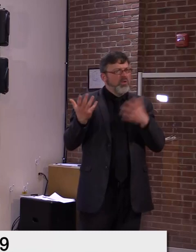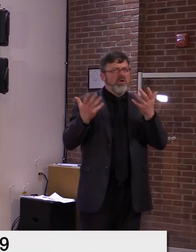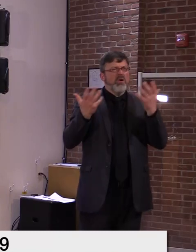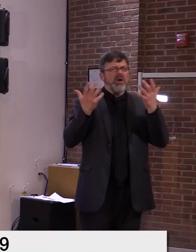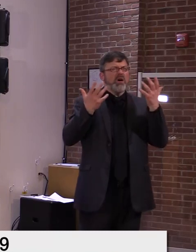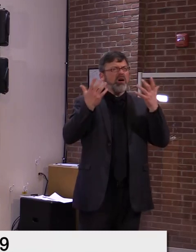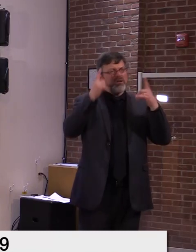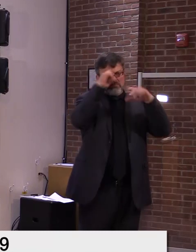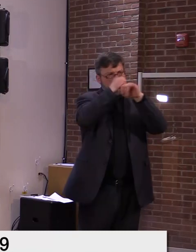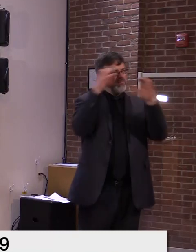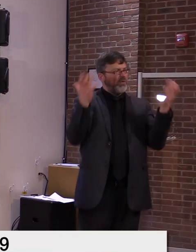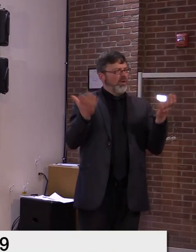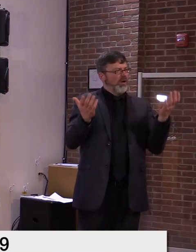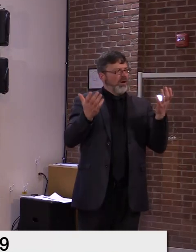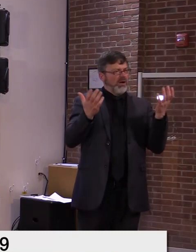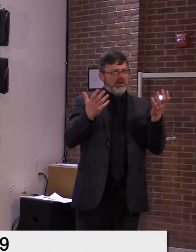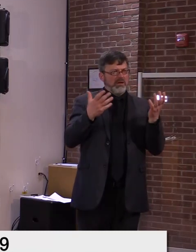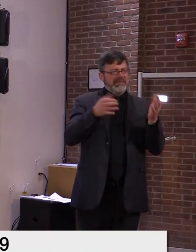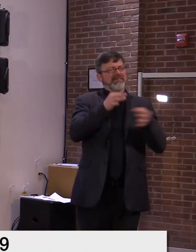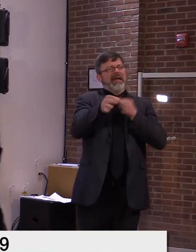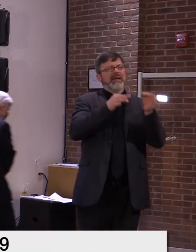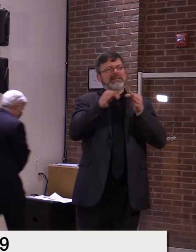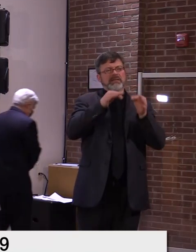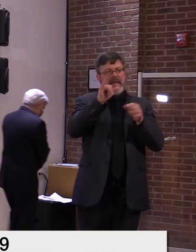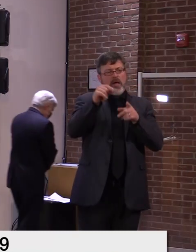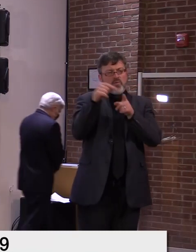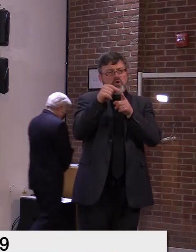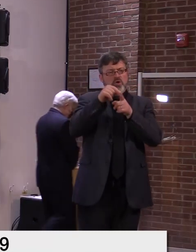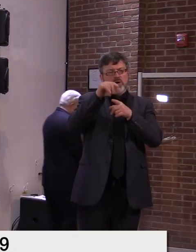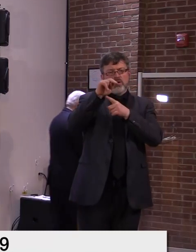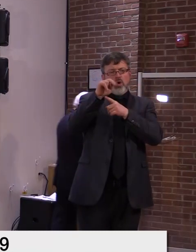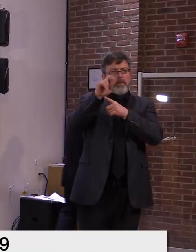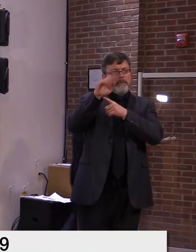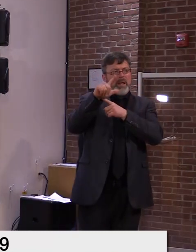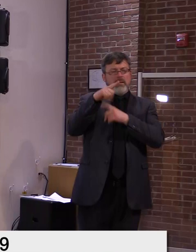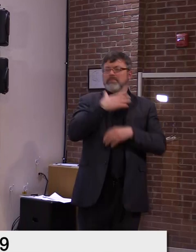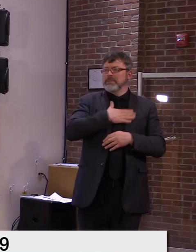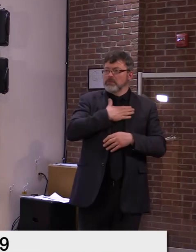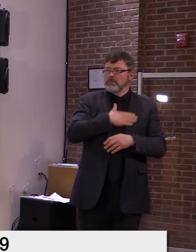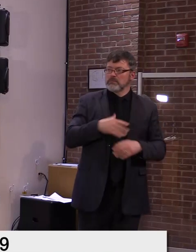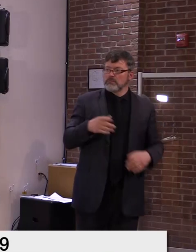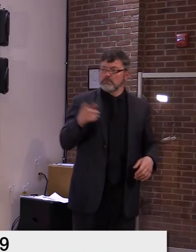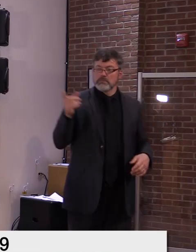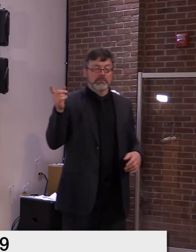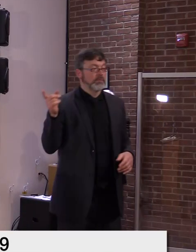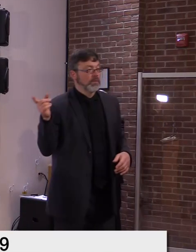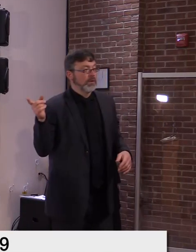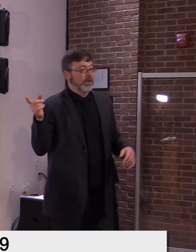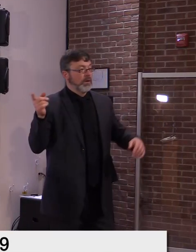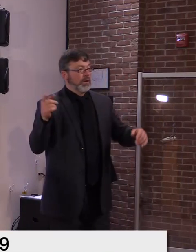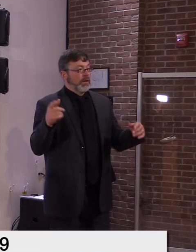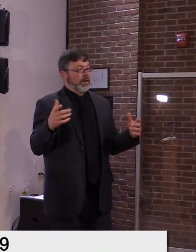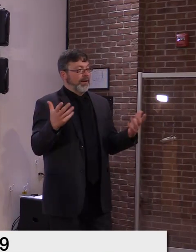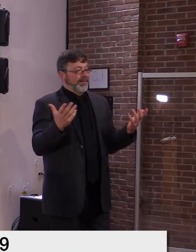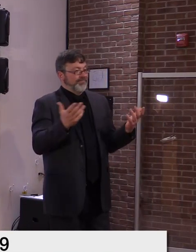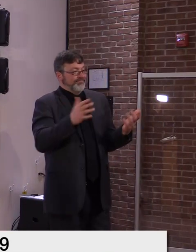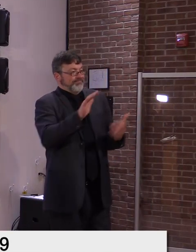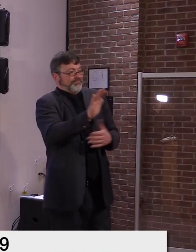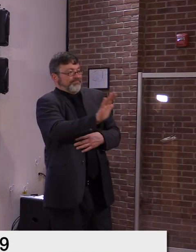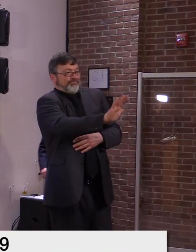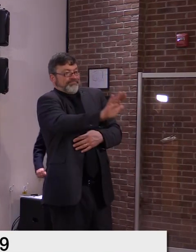Yeah, it will depend on a number of factors. I know in some of our calls, Dr. Fauci has talked